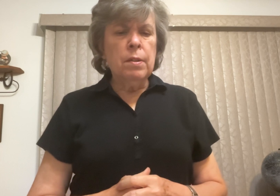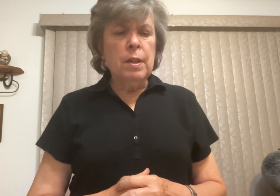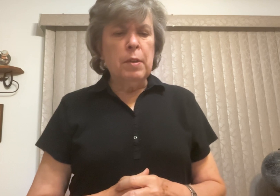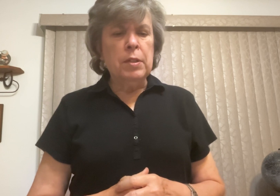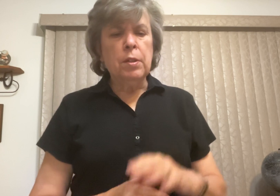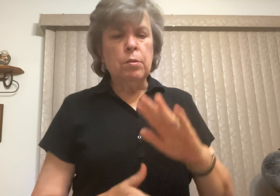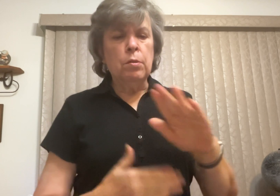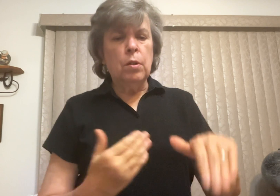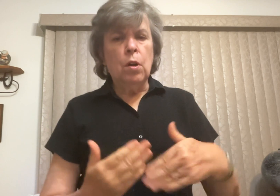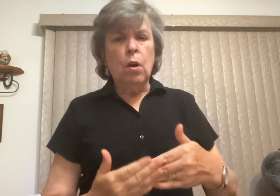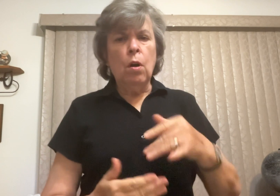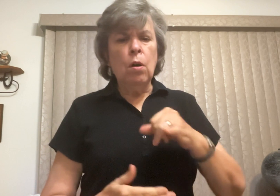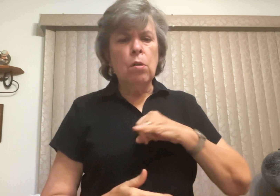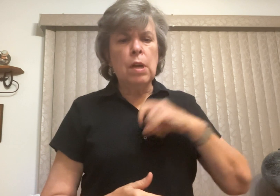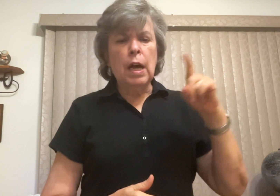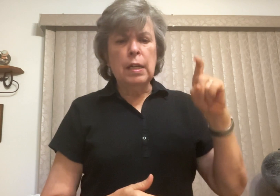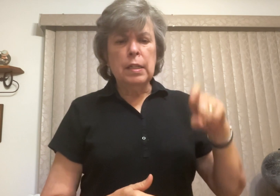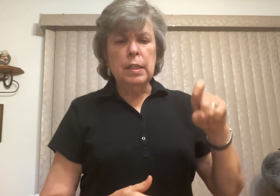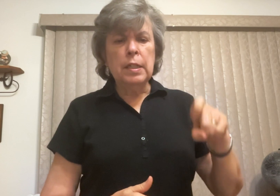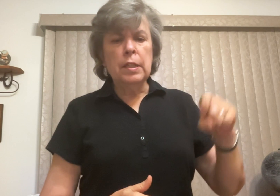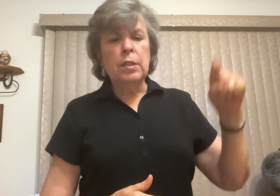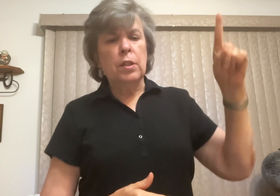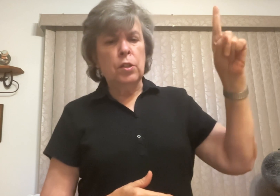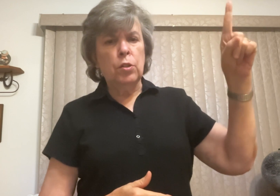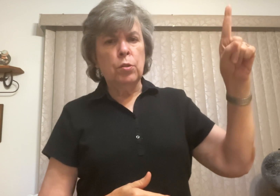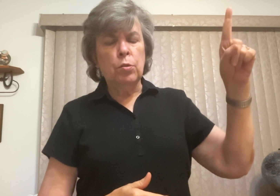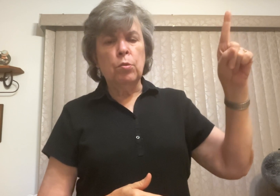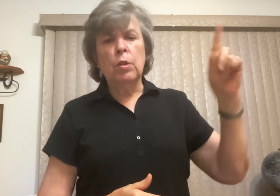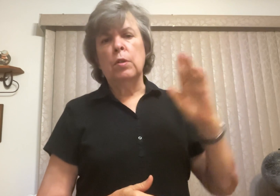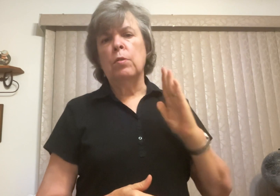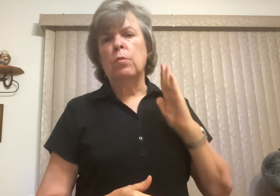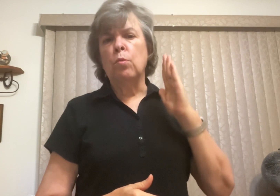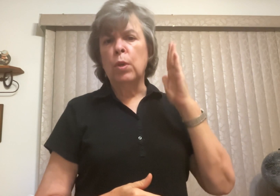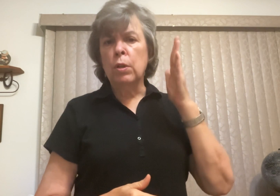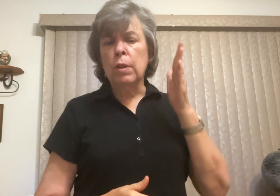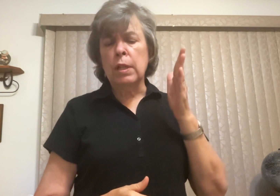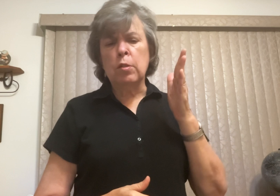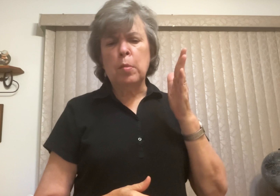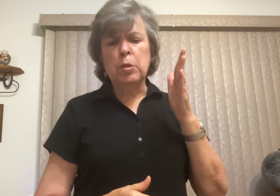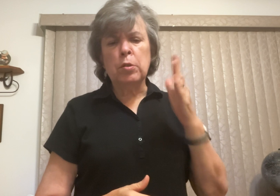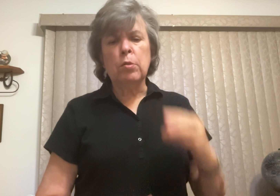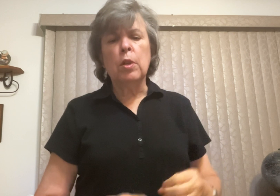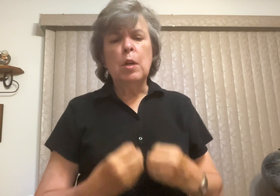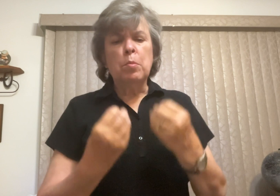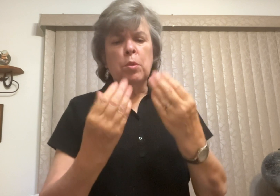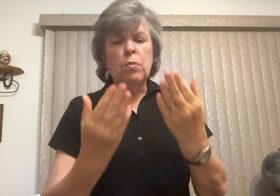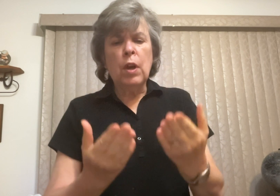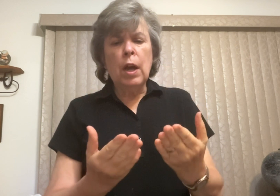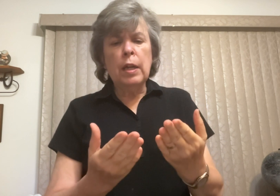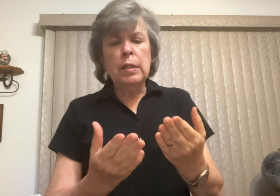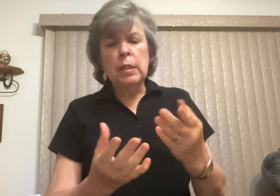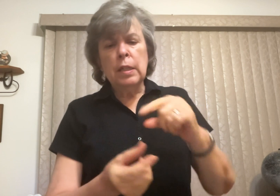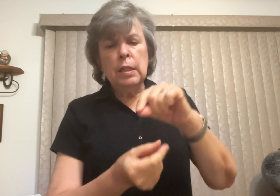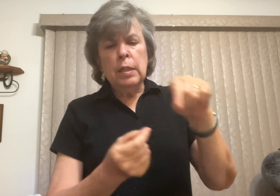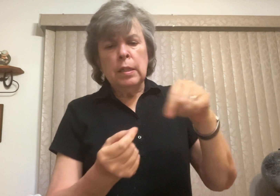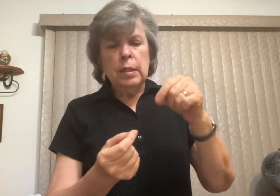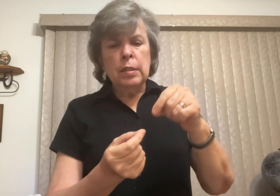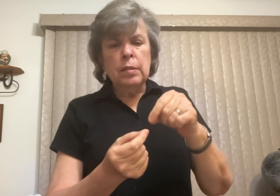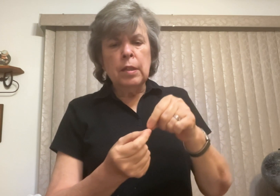anyway, so all I need, you will, that's optional, provide